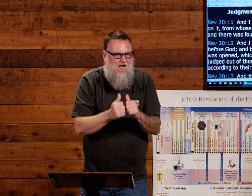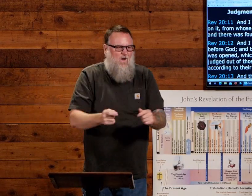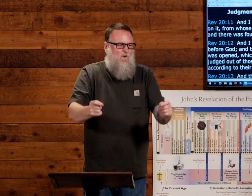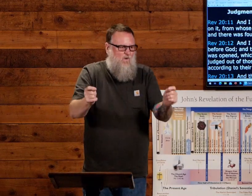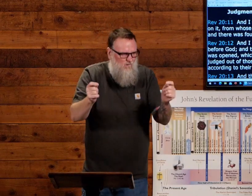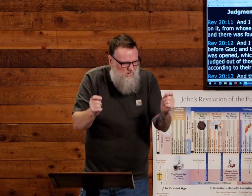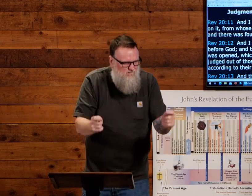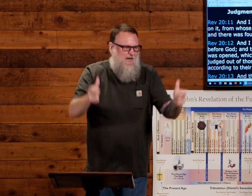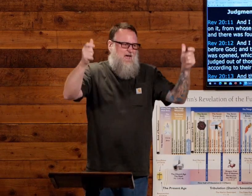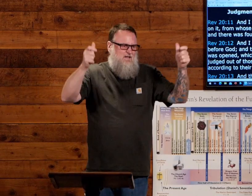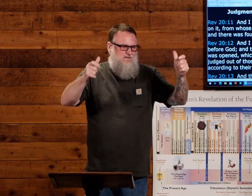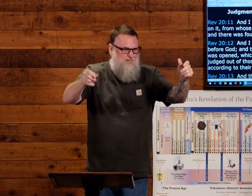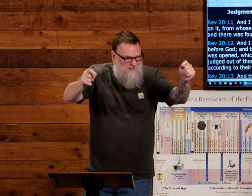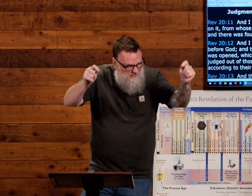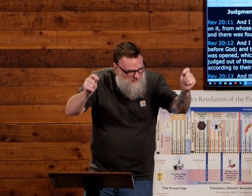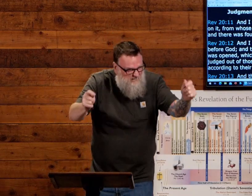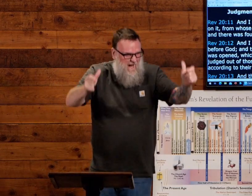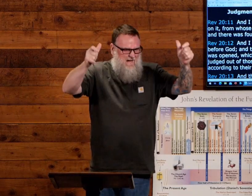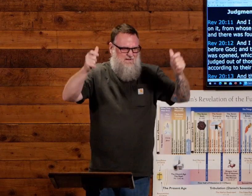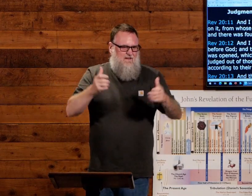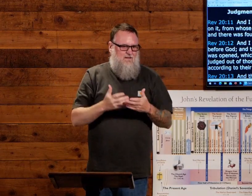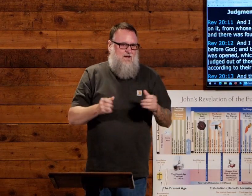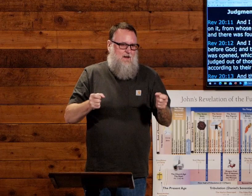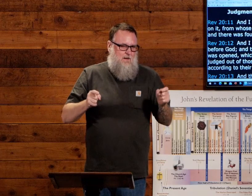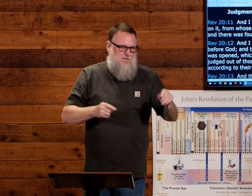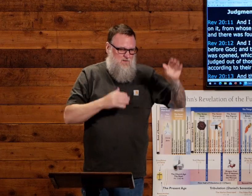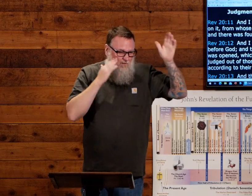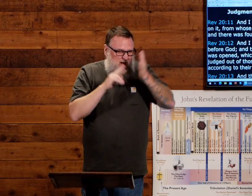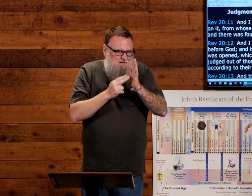it's an example of how quickly things can happen.